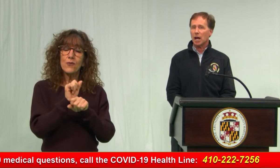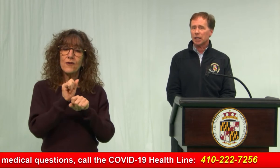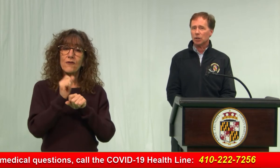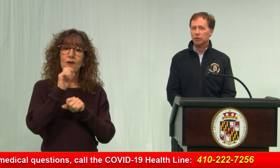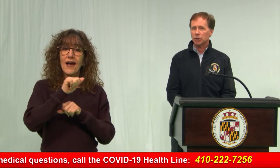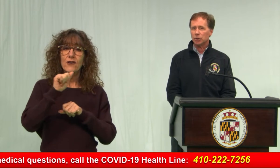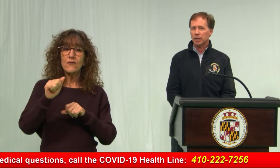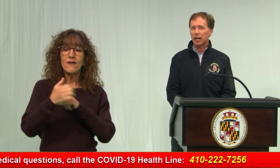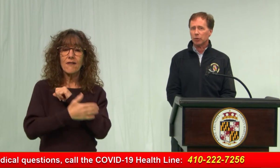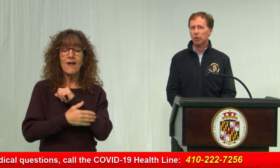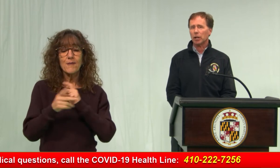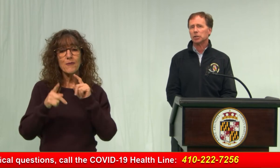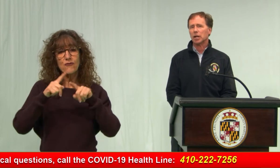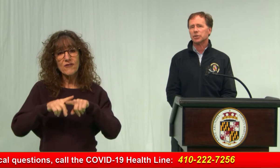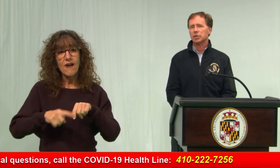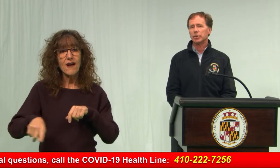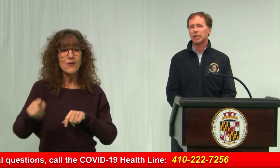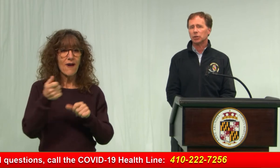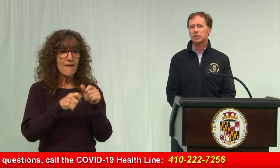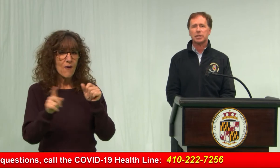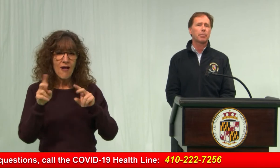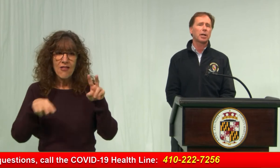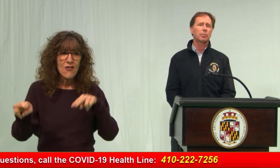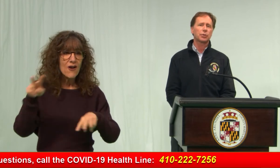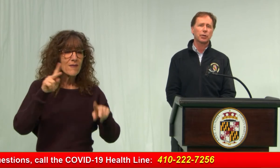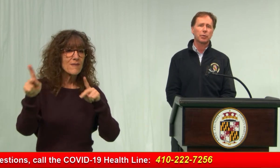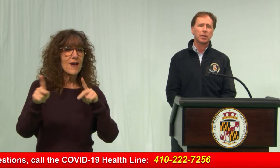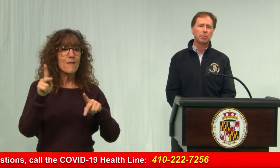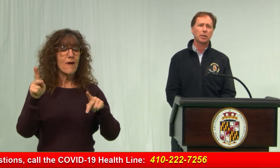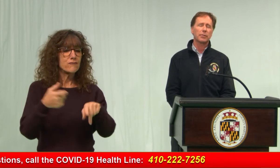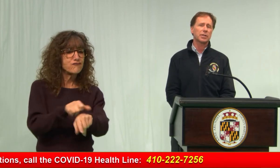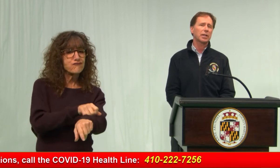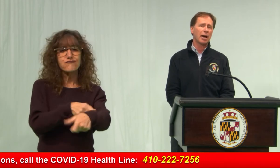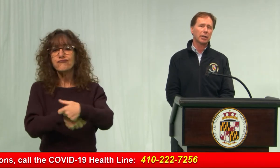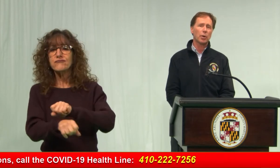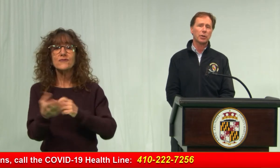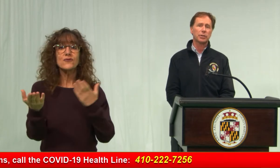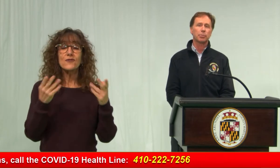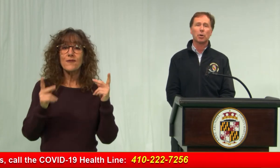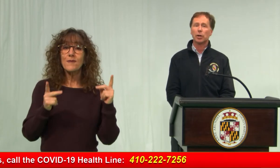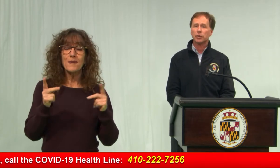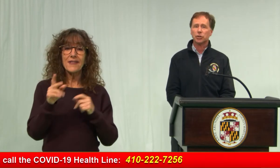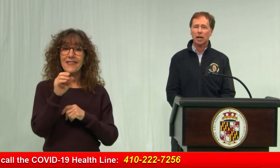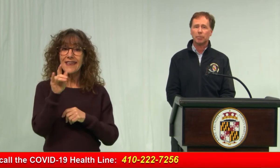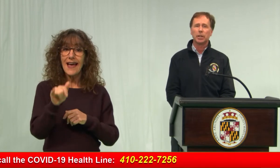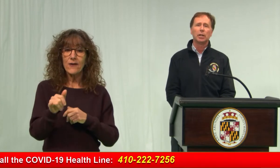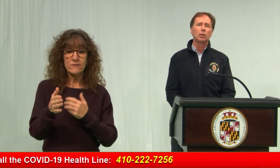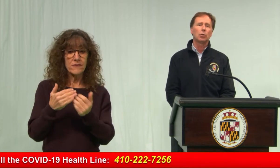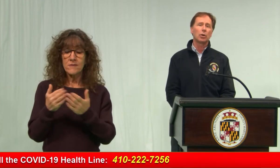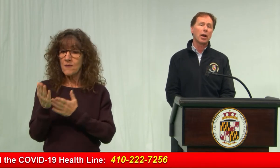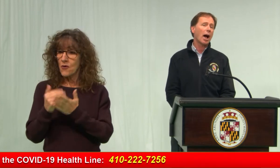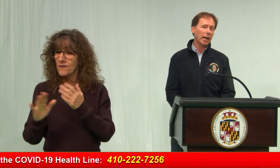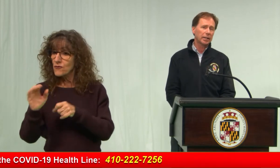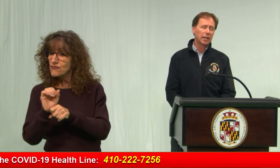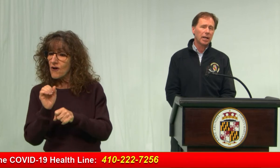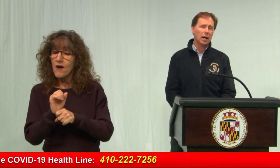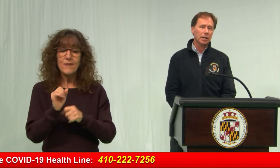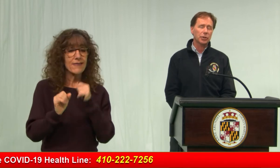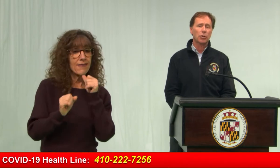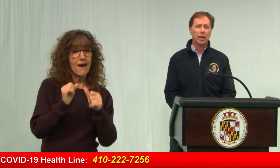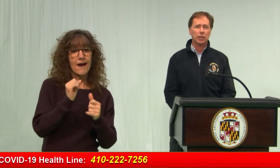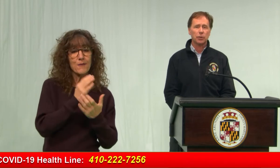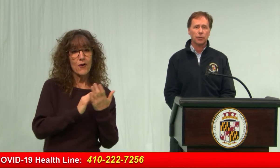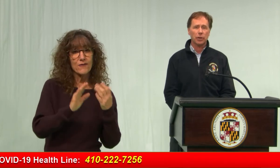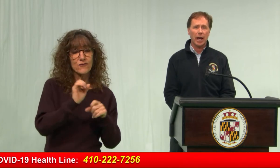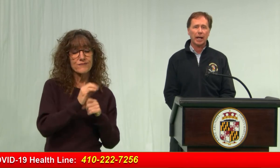are relying on you, and everywhere I look, I see you eagerly stepping up to serve the people of this county, whether it's part of your job or not.